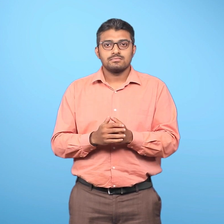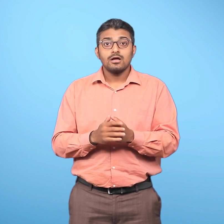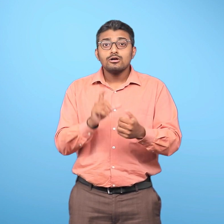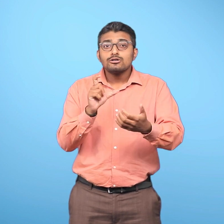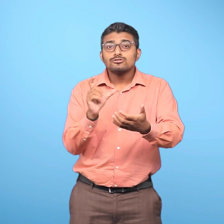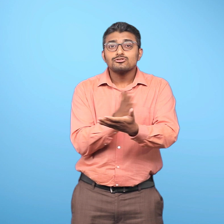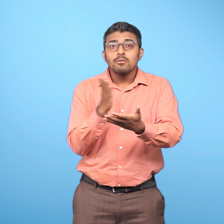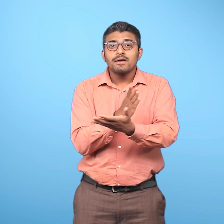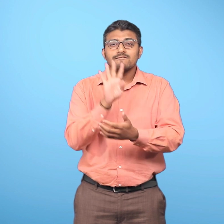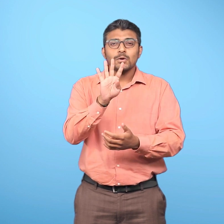In Chapter 4,